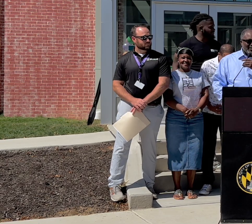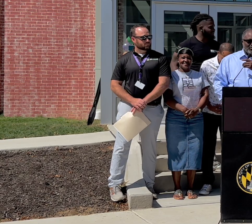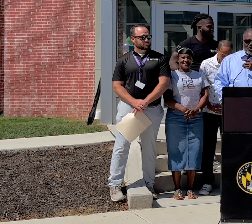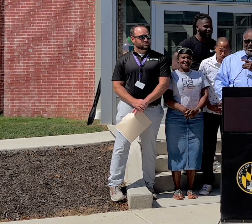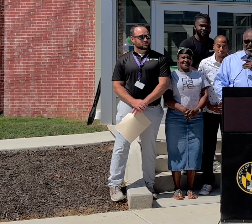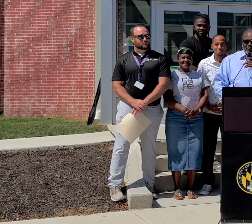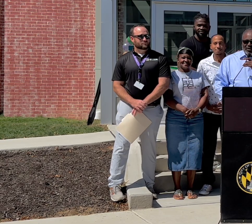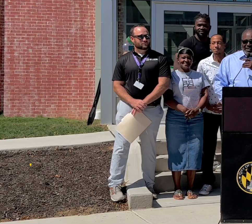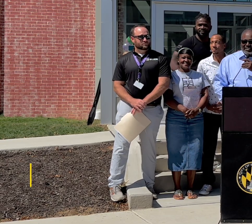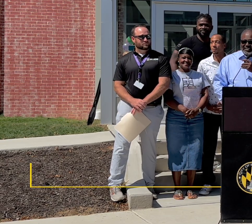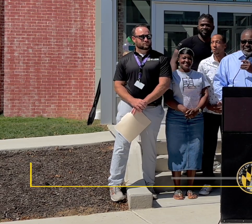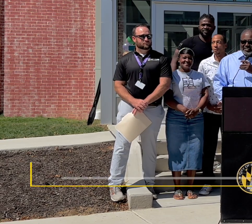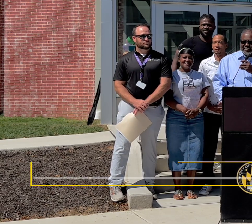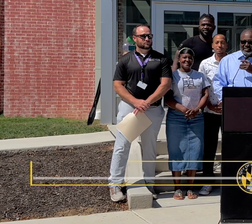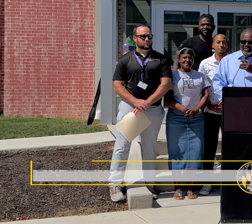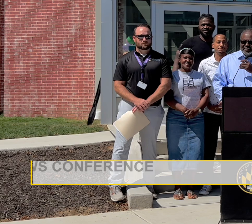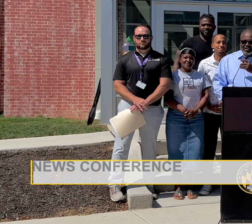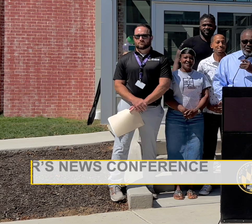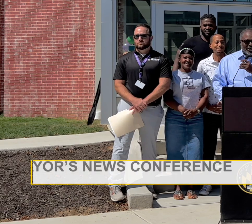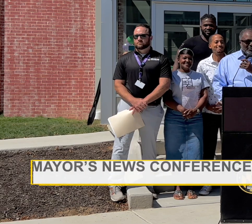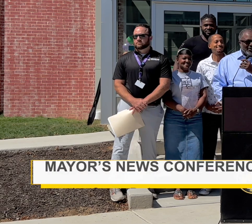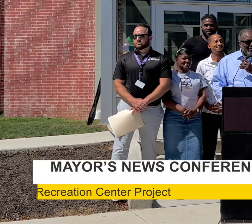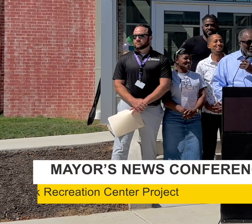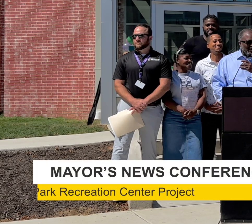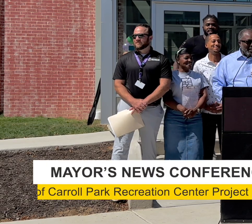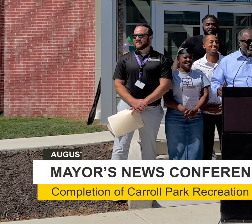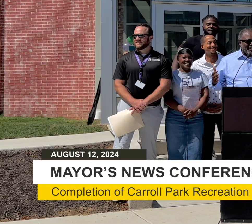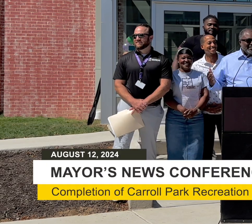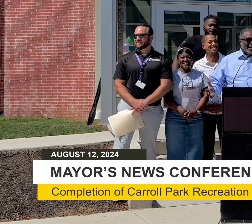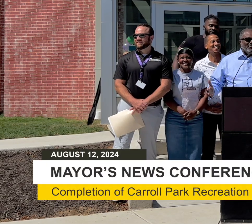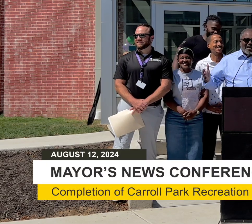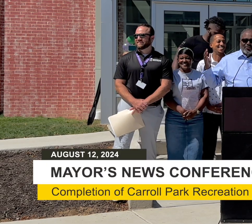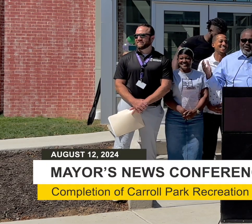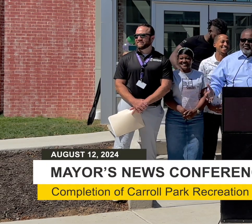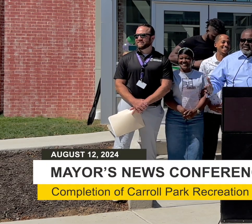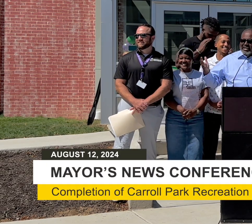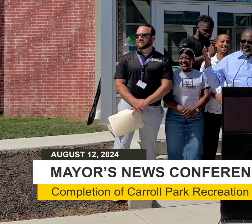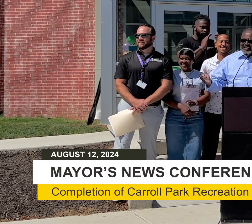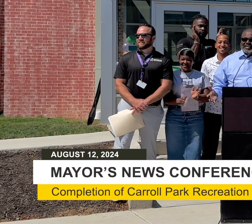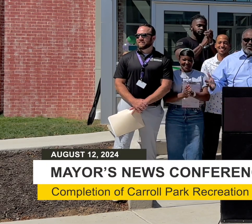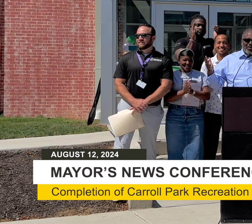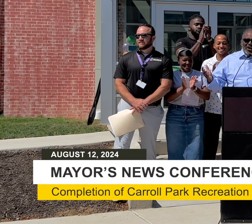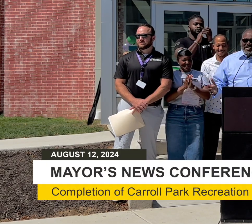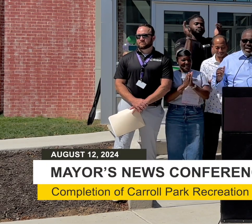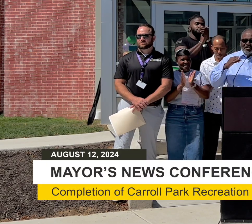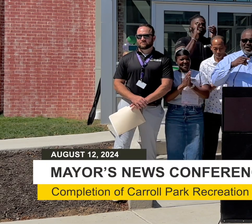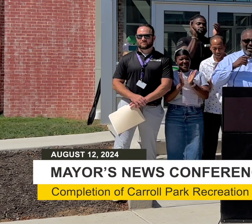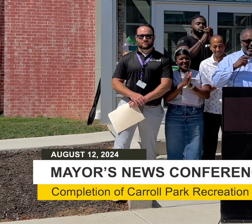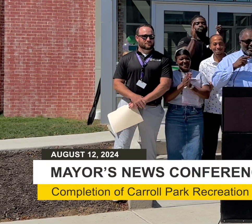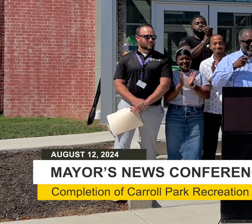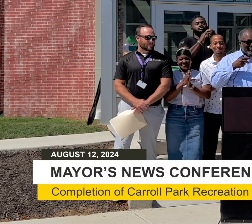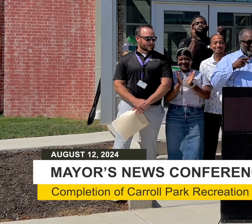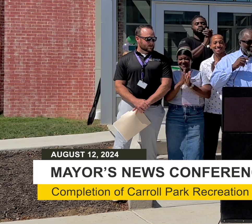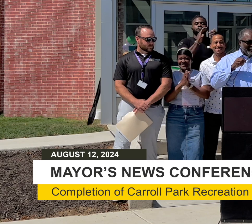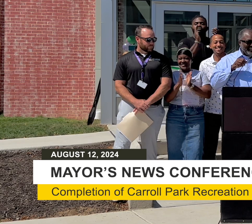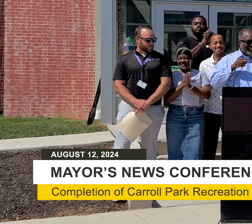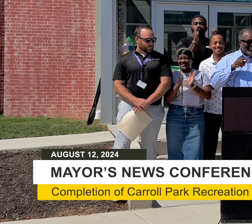right. Good morning, everyone. Morning. Oh, come on, everybody. We got to be excited. We're at a ribbon cutting. Good morning,